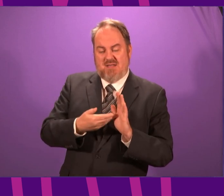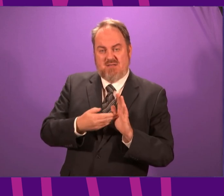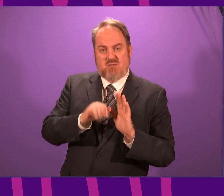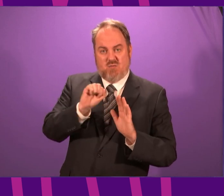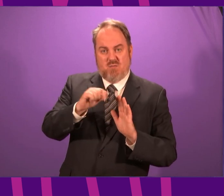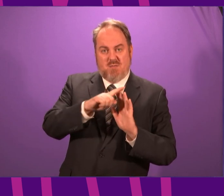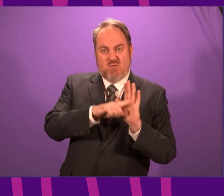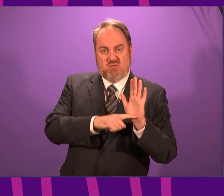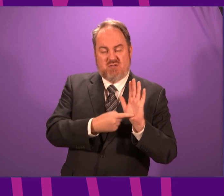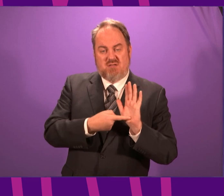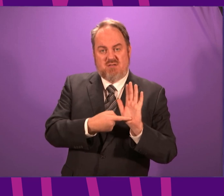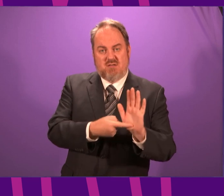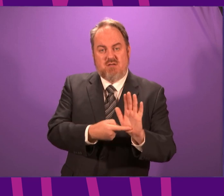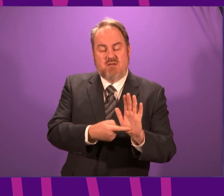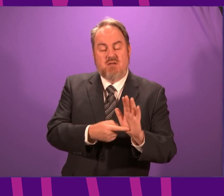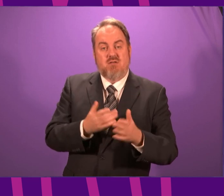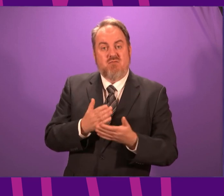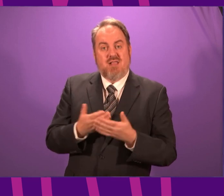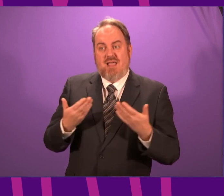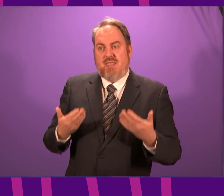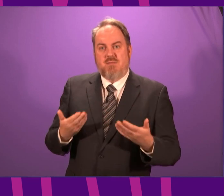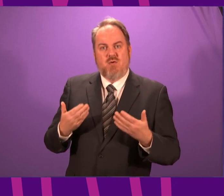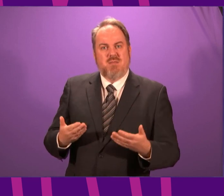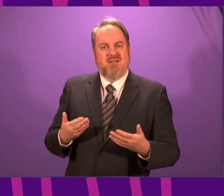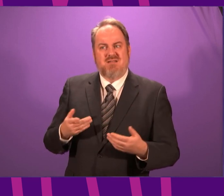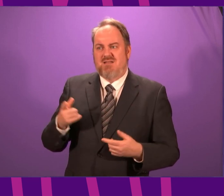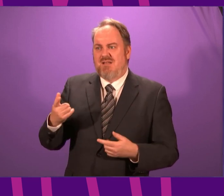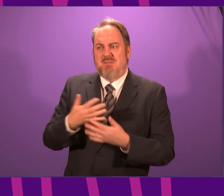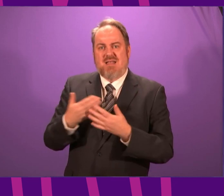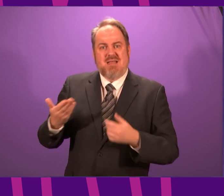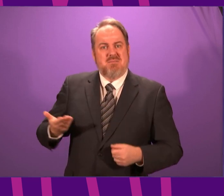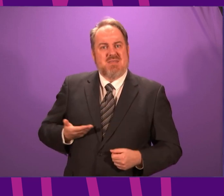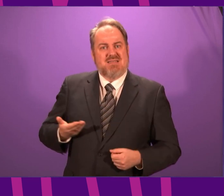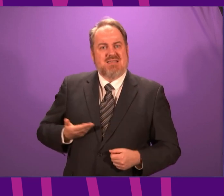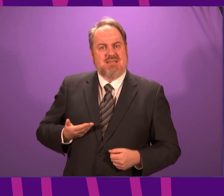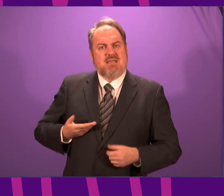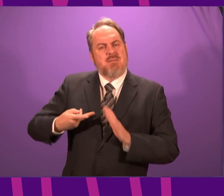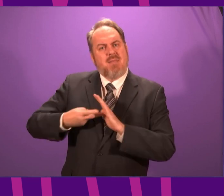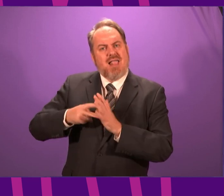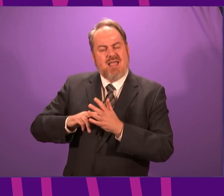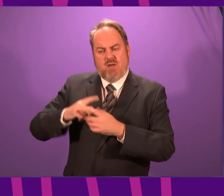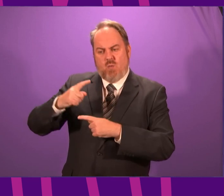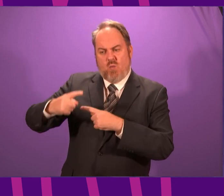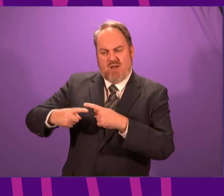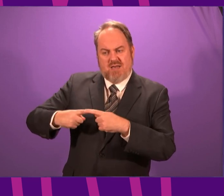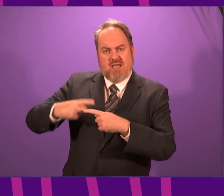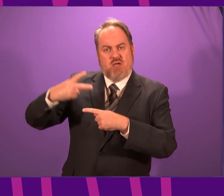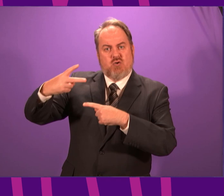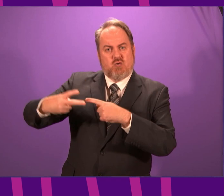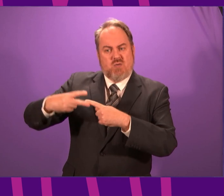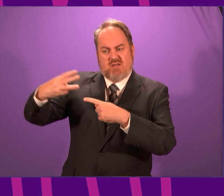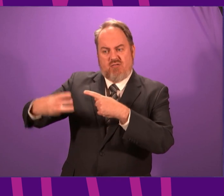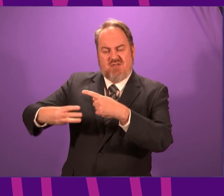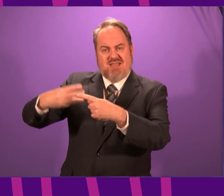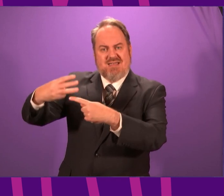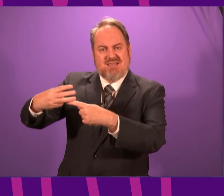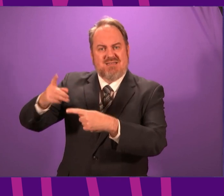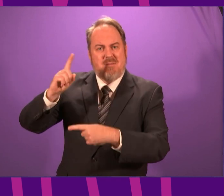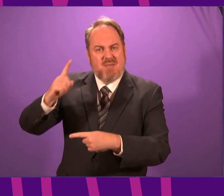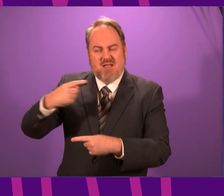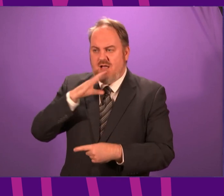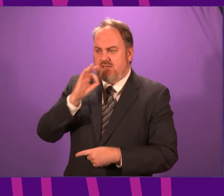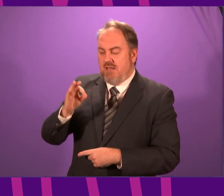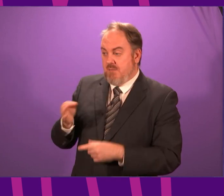1, 3 or 5 year plan, but currently can't even work to a week in advance in many cases. Continually opening up and shutting down